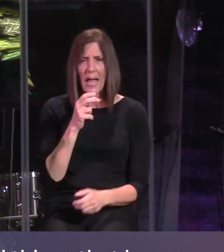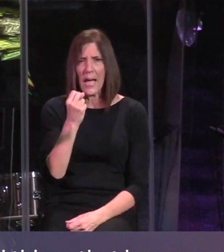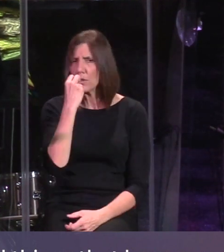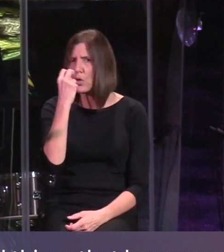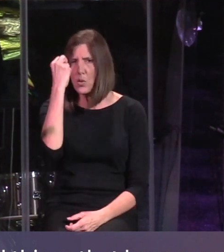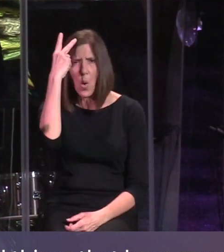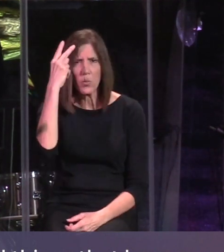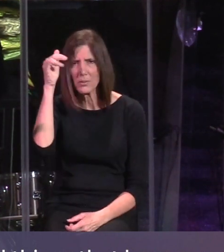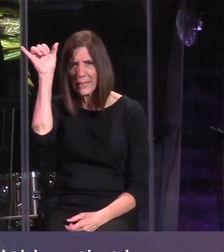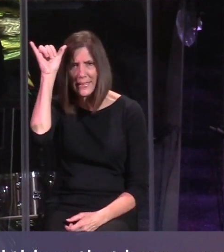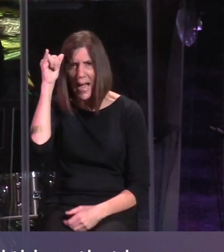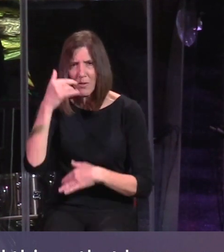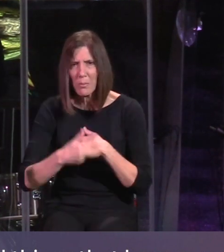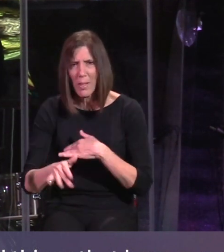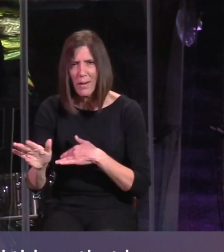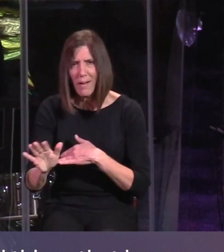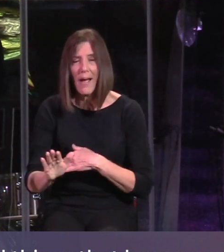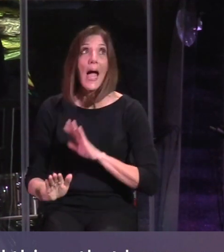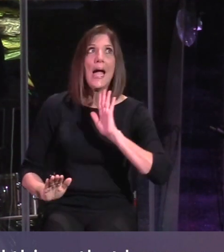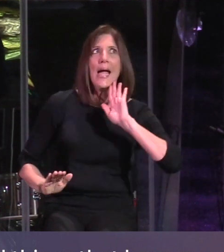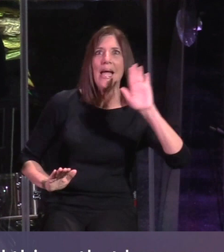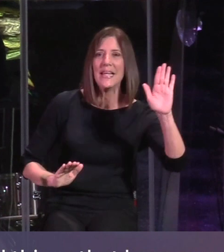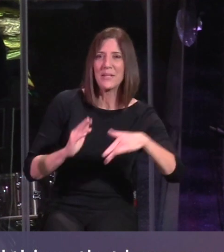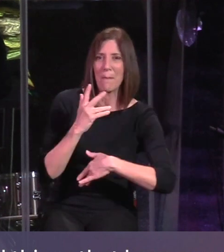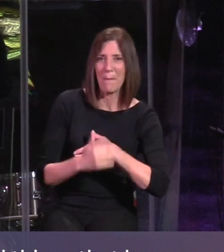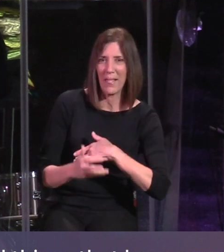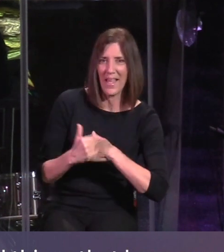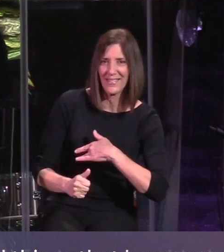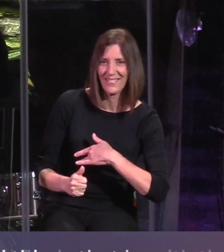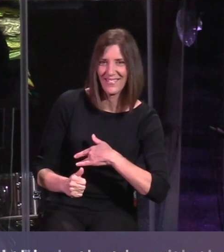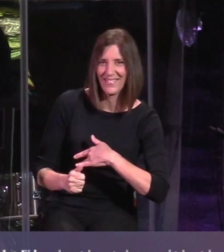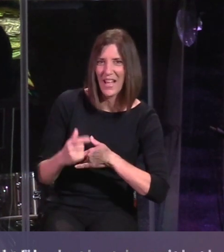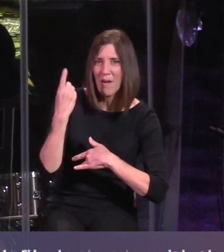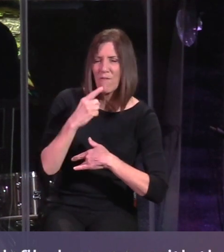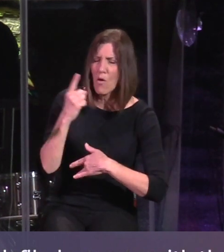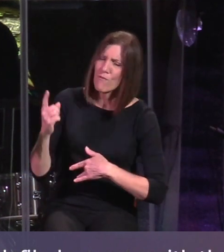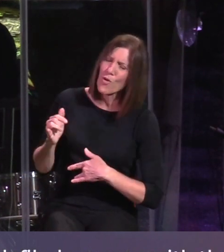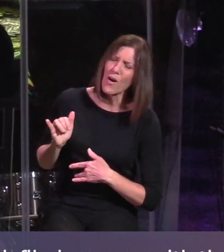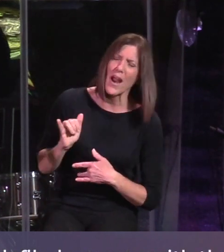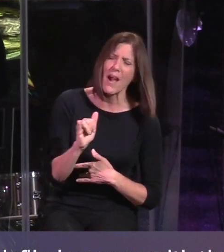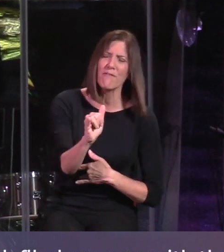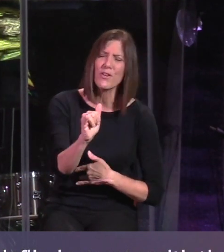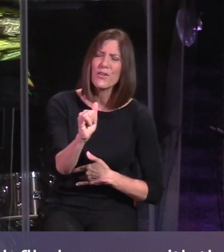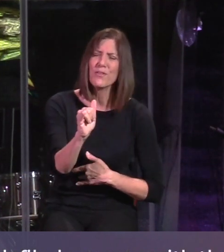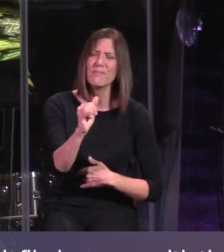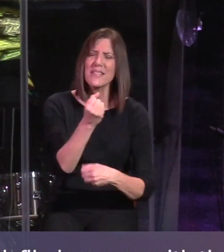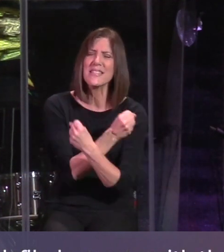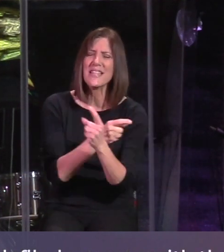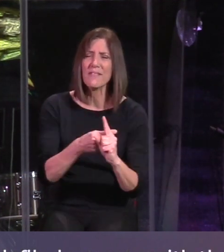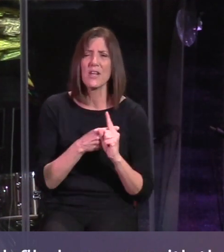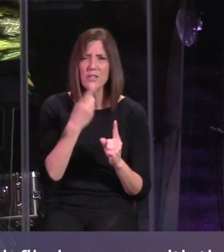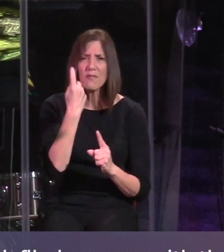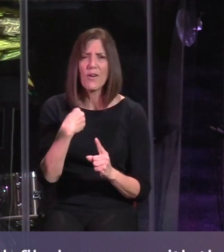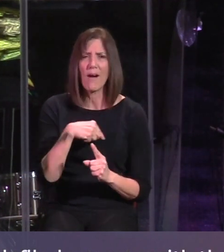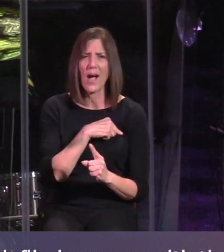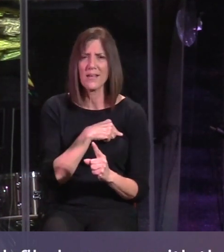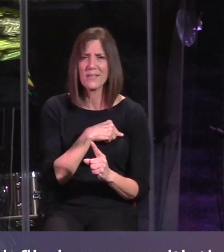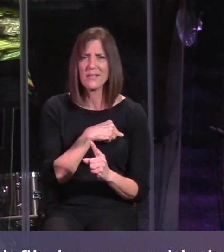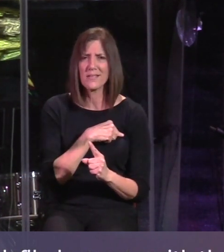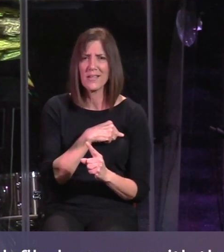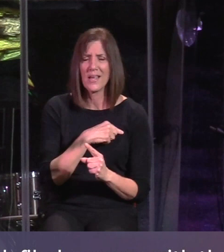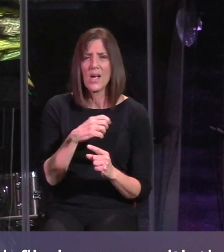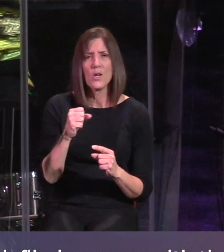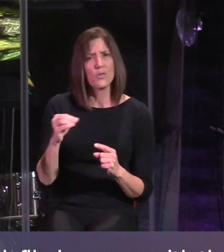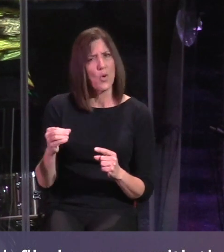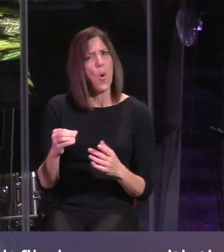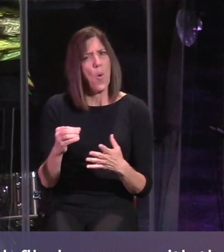blood, thus securing an eternal redemption. For if the blood of goats and bulls and the sprinkling of defiled persons with the ashes